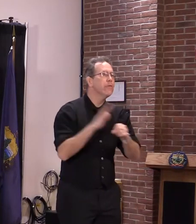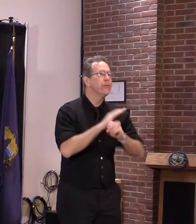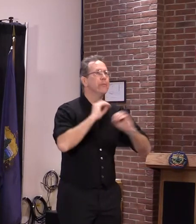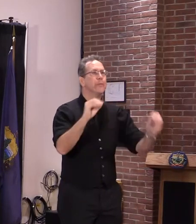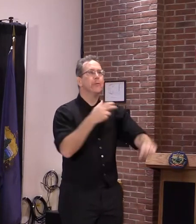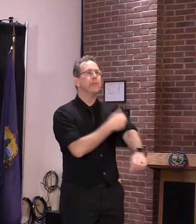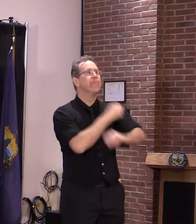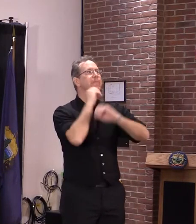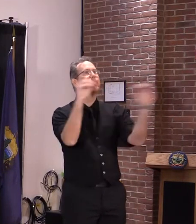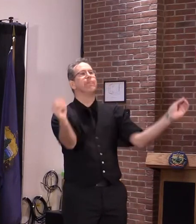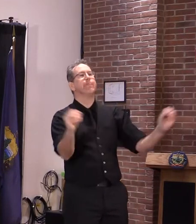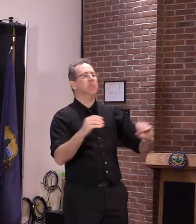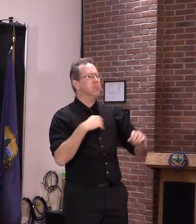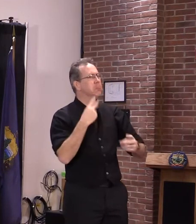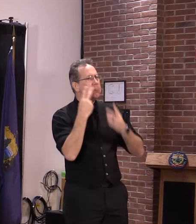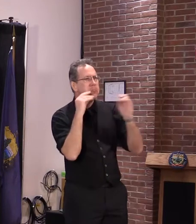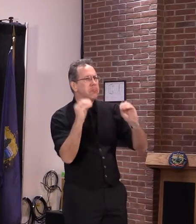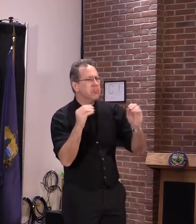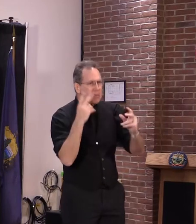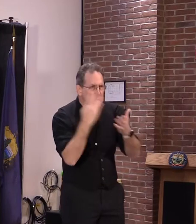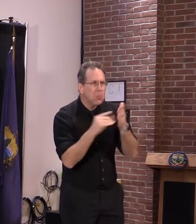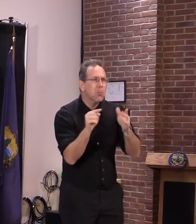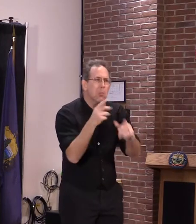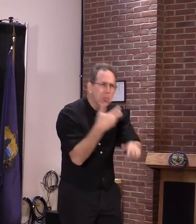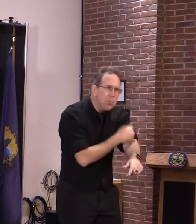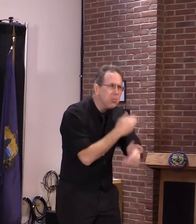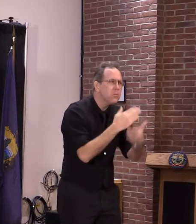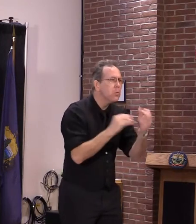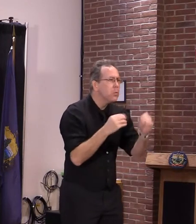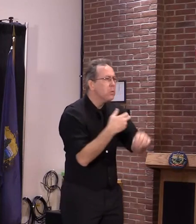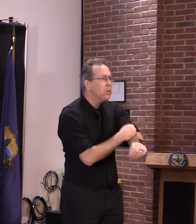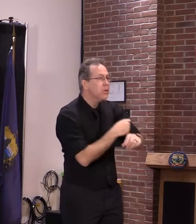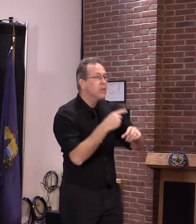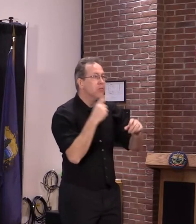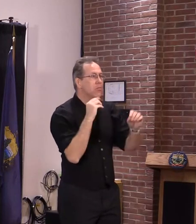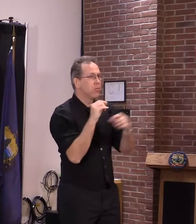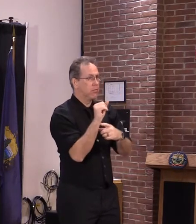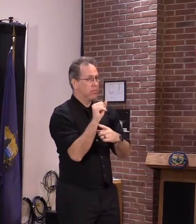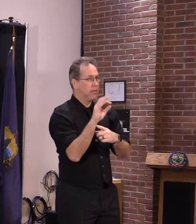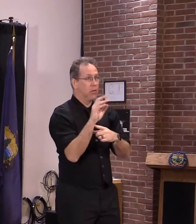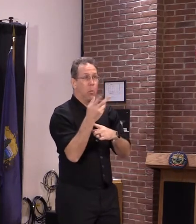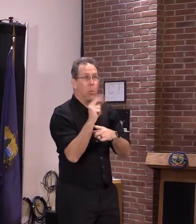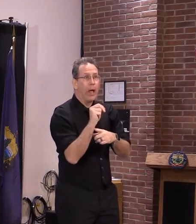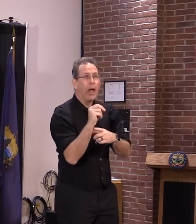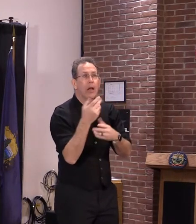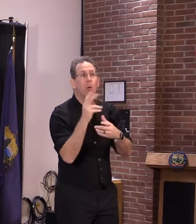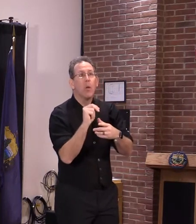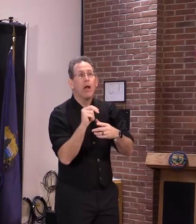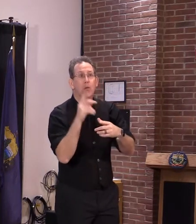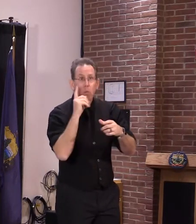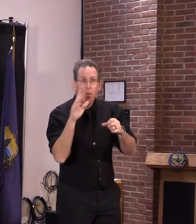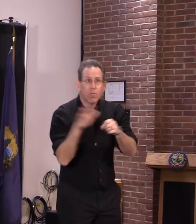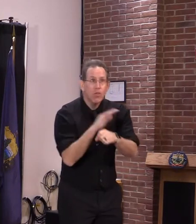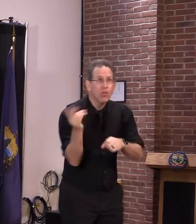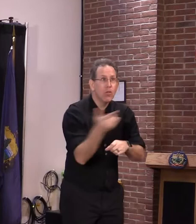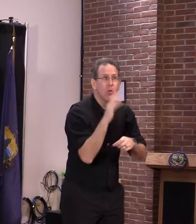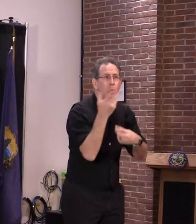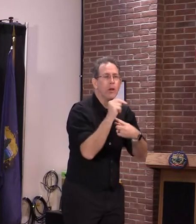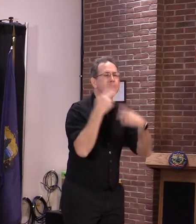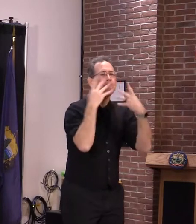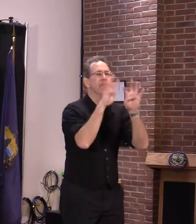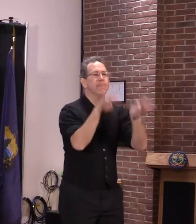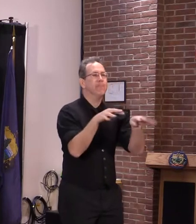question of if, it was just a question of when. And we saw a number of people who were unvaccinated